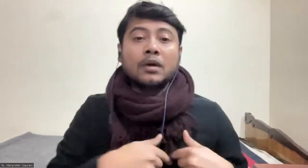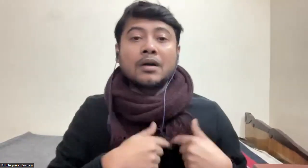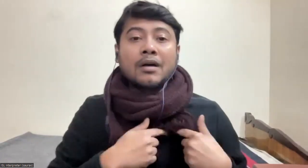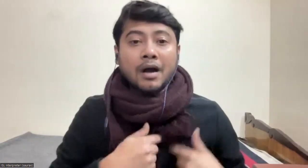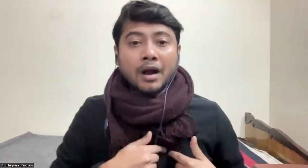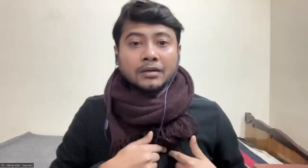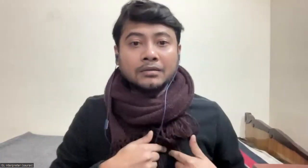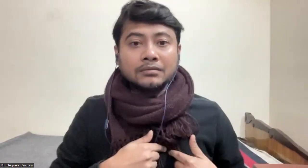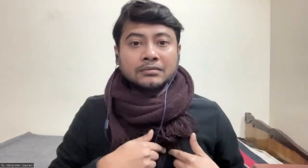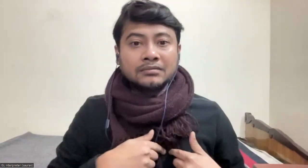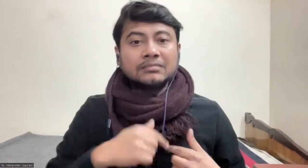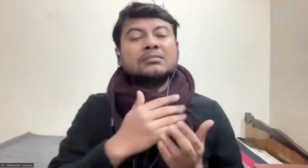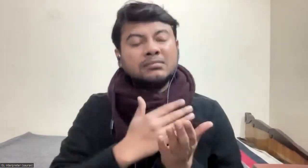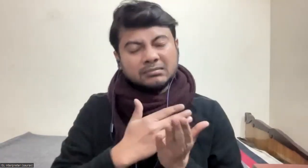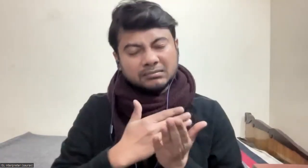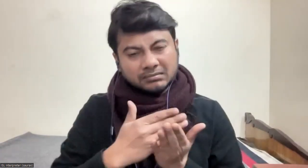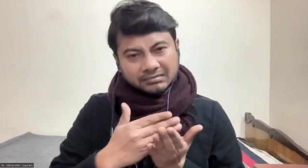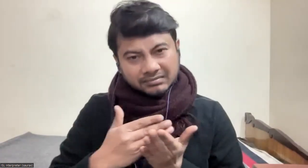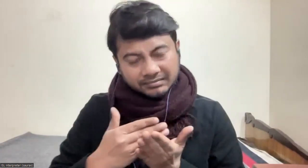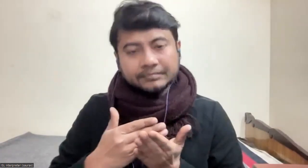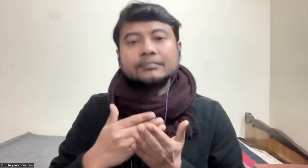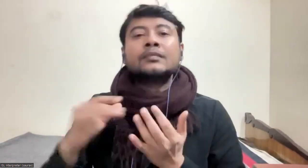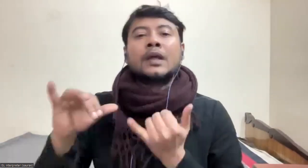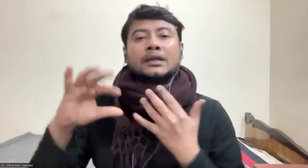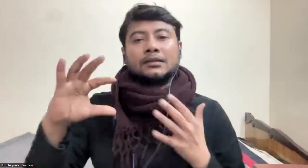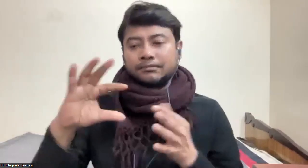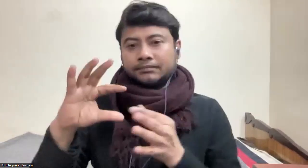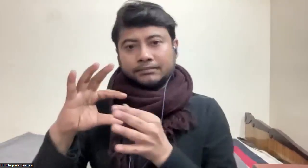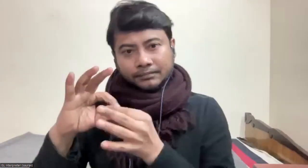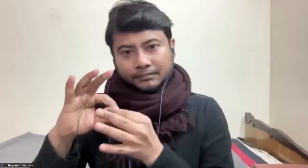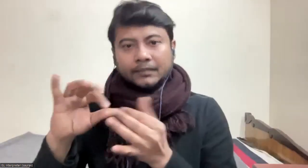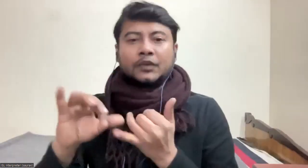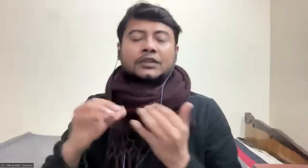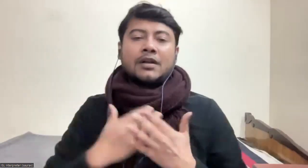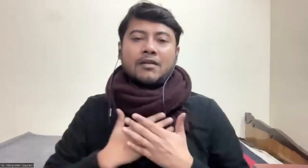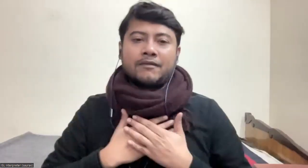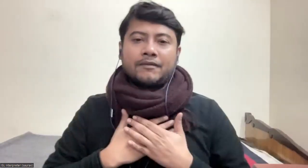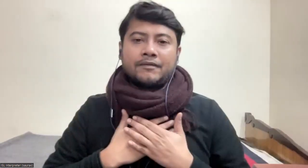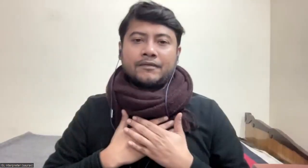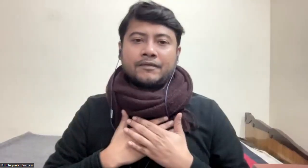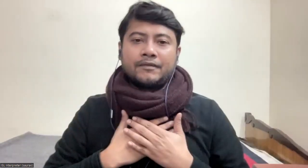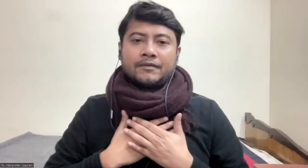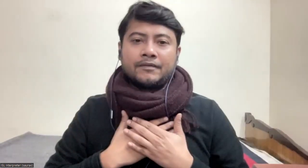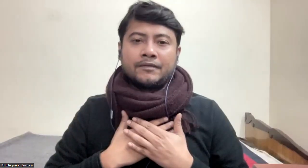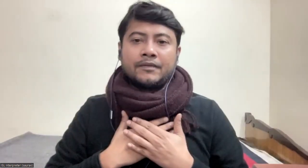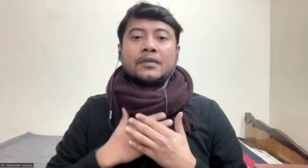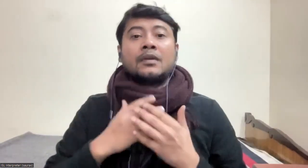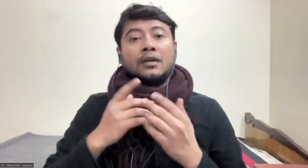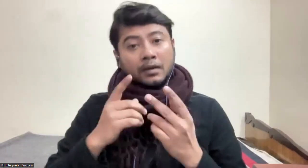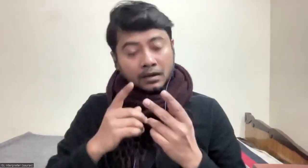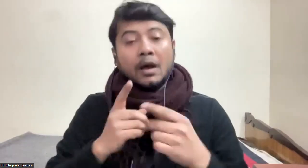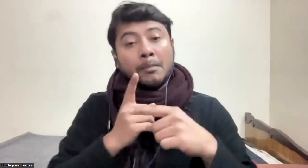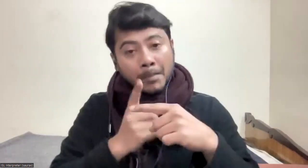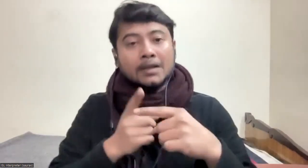for Krishna. The purpose of chanting is to stop this cycle of birth and death. So even